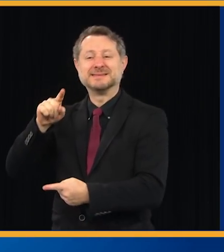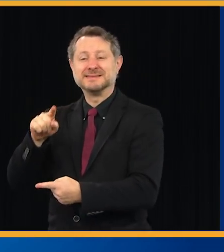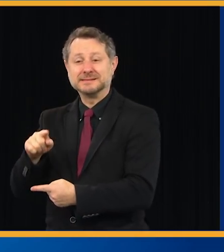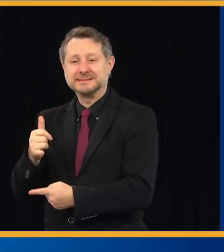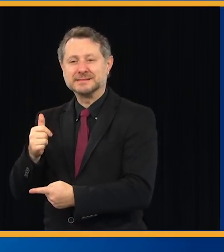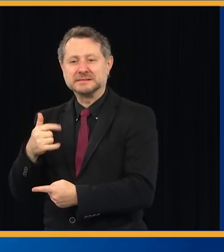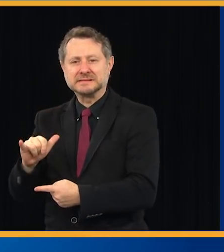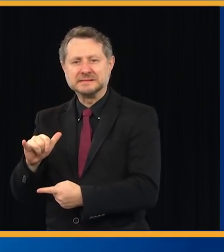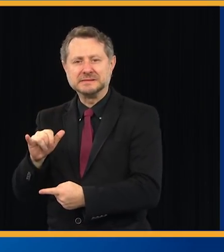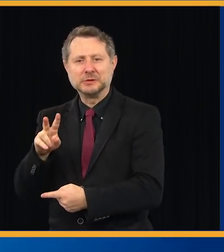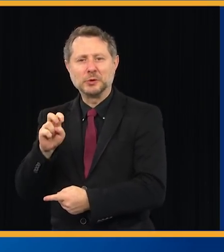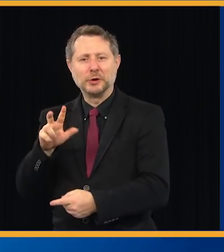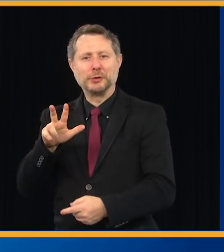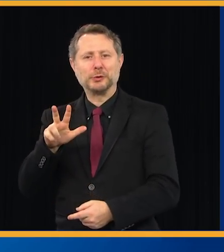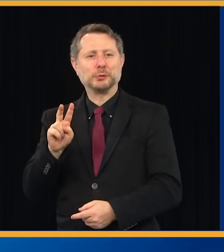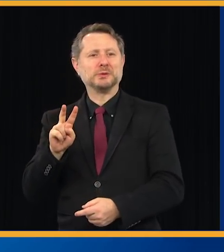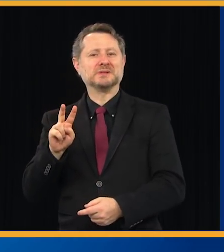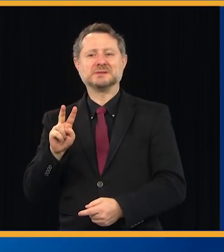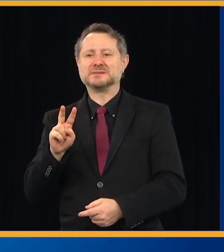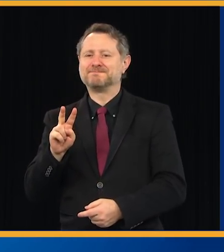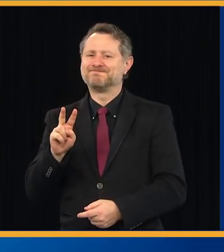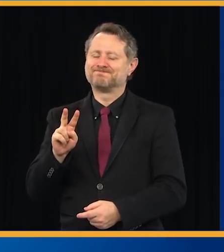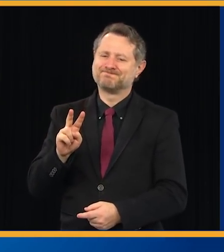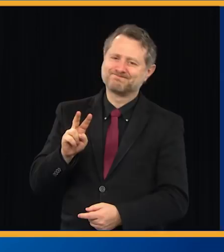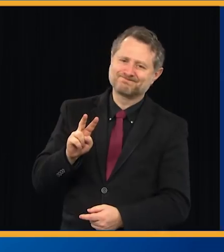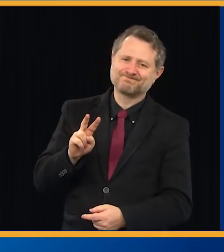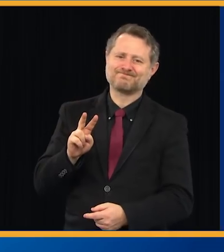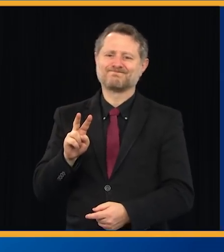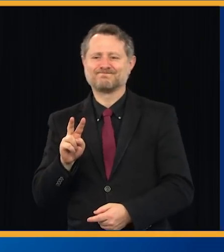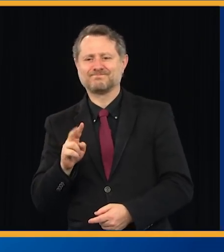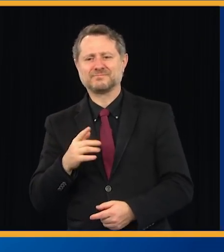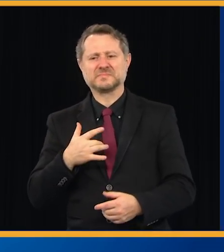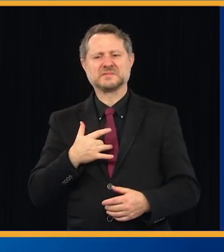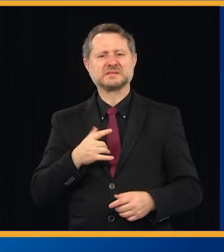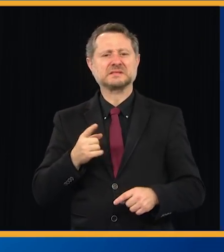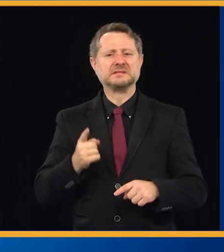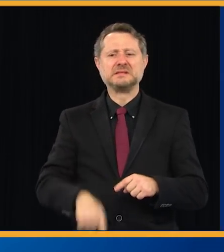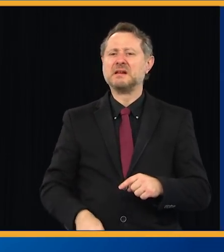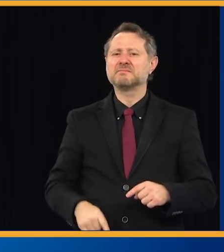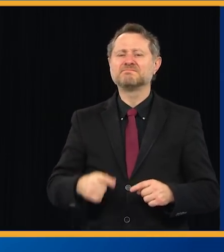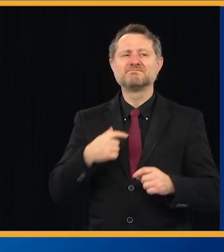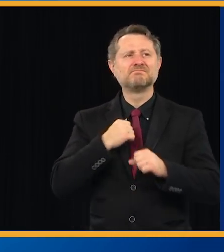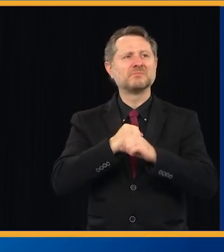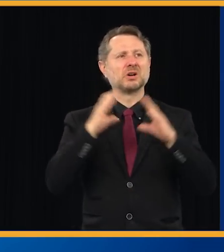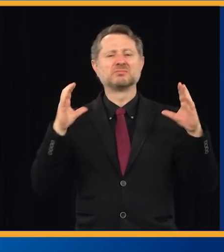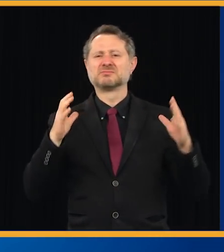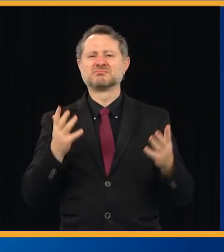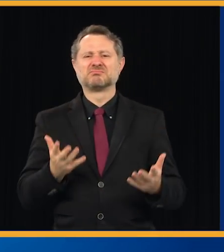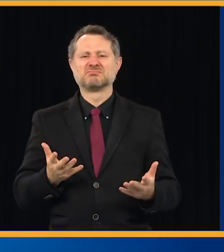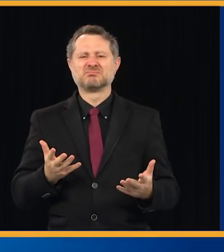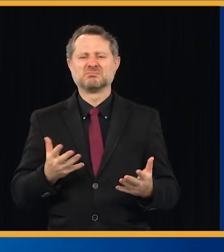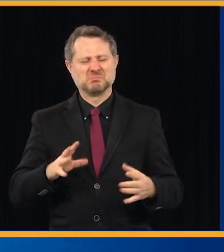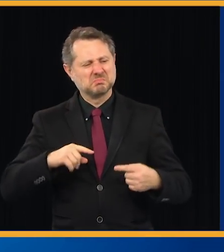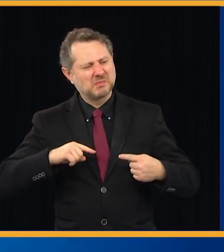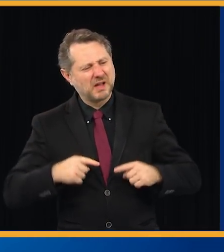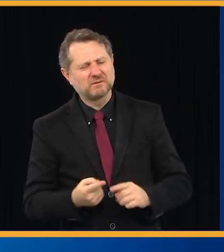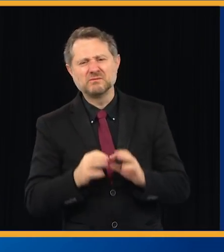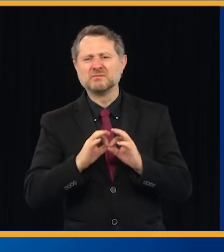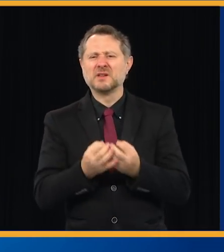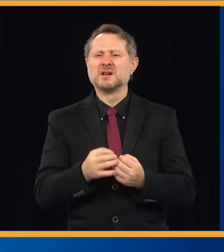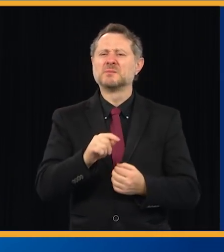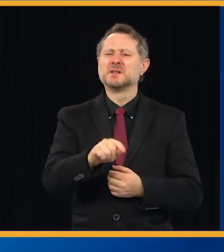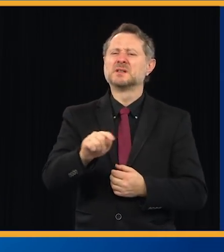232 yesterday, which is an unimaginable and painful reality that we have to deal with.